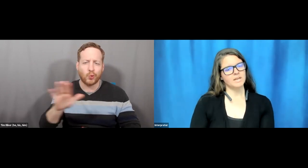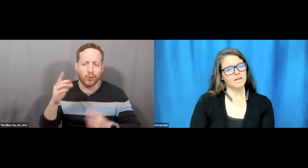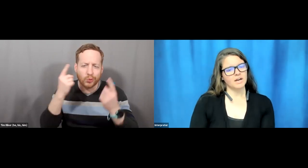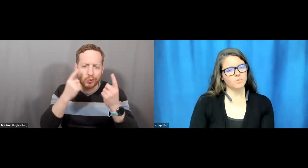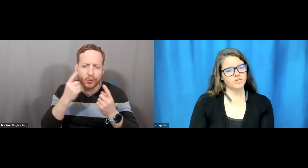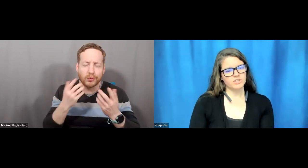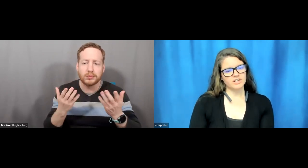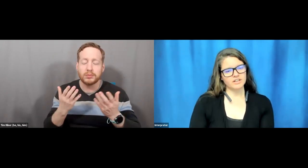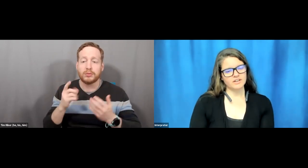I'm wondering,